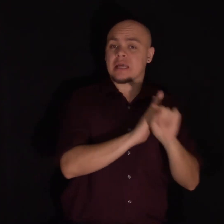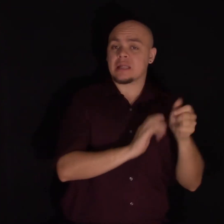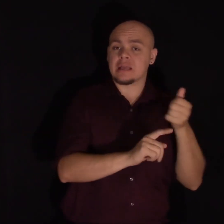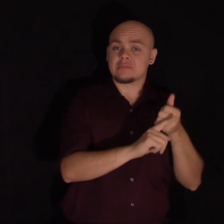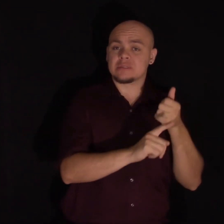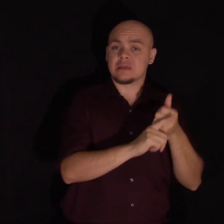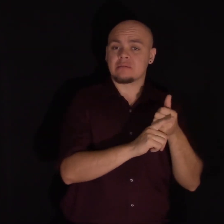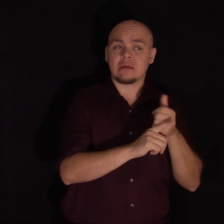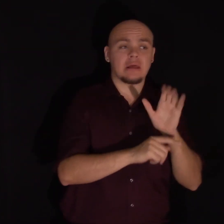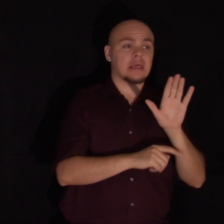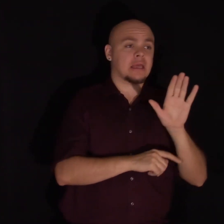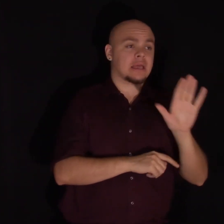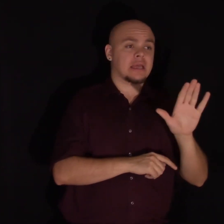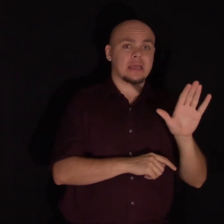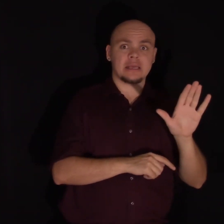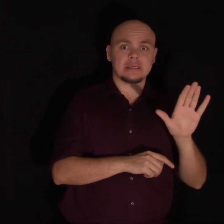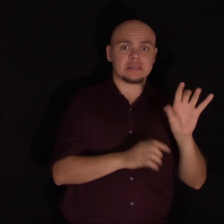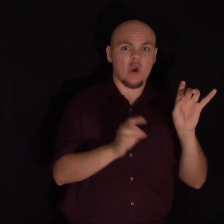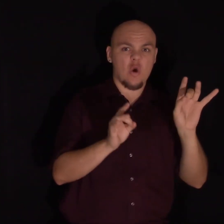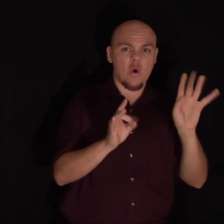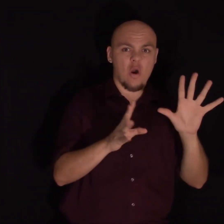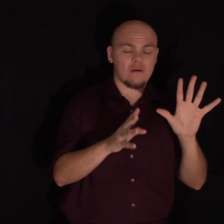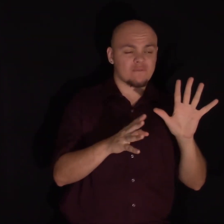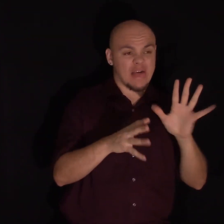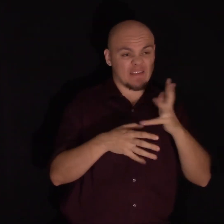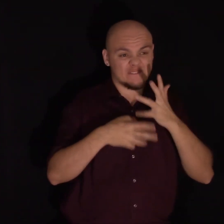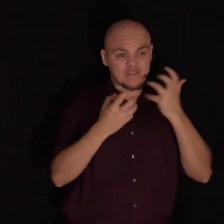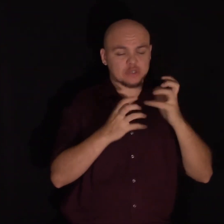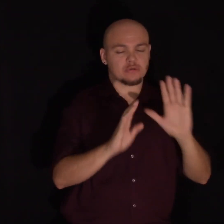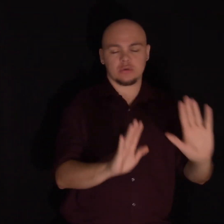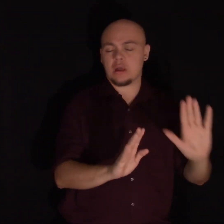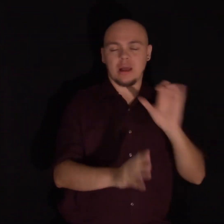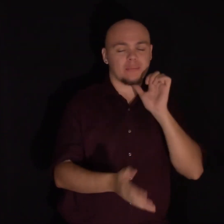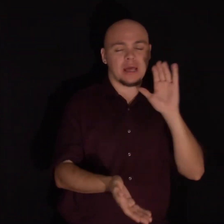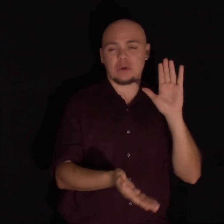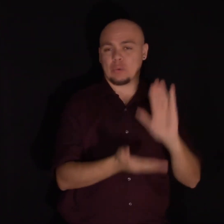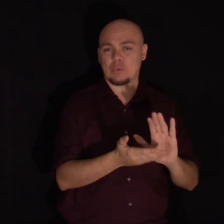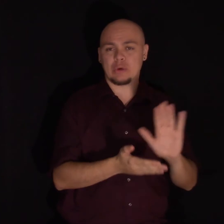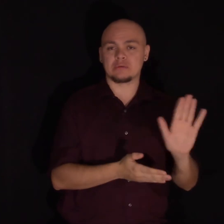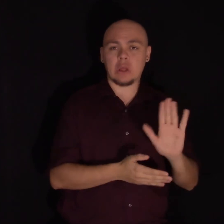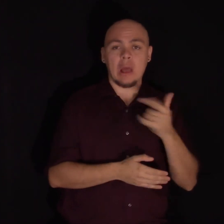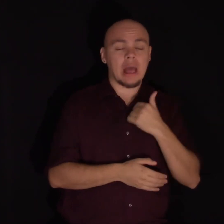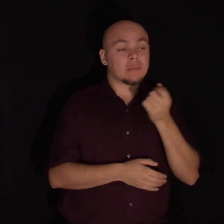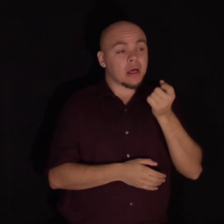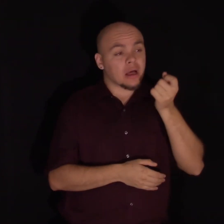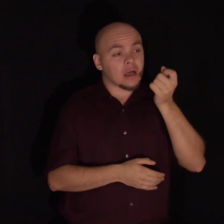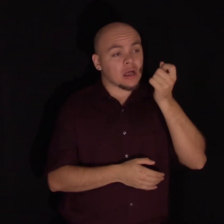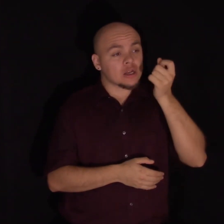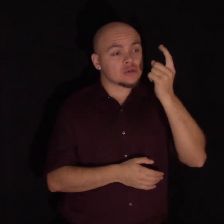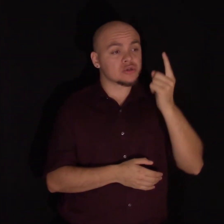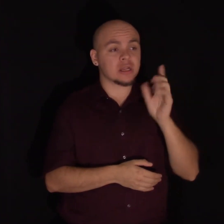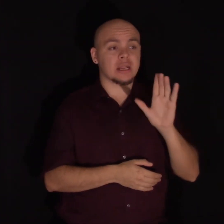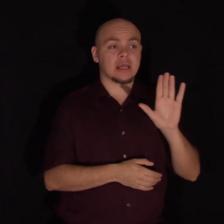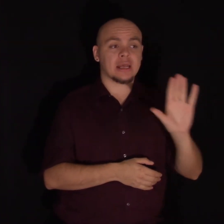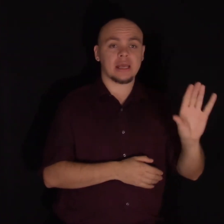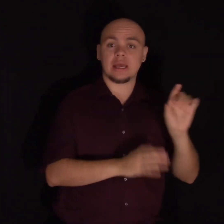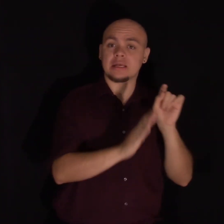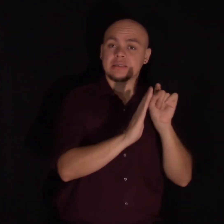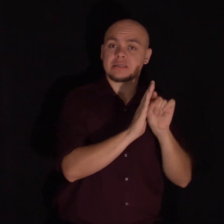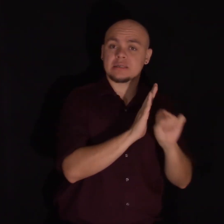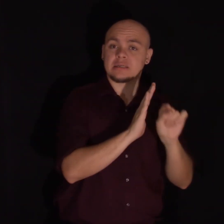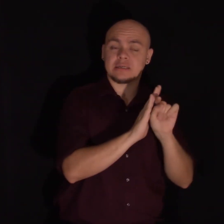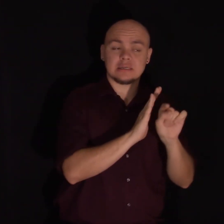to downplay the viciousness he showed at the end of his life. I'm trying to understand how his suicidal